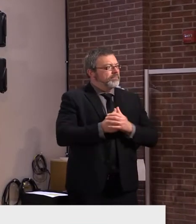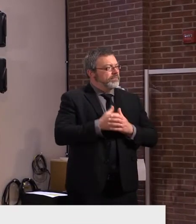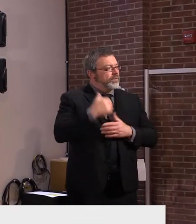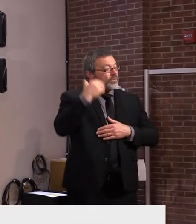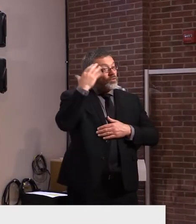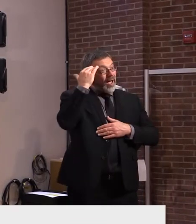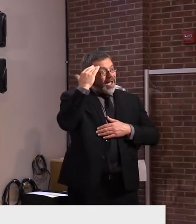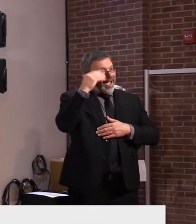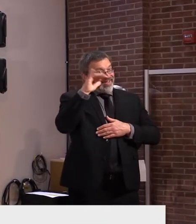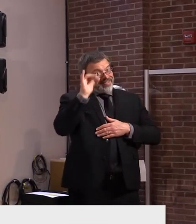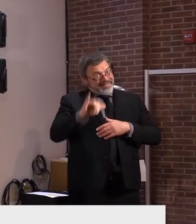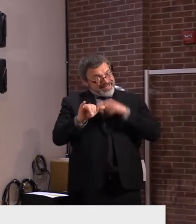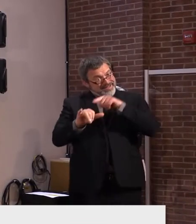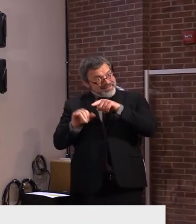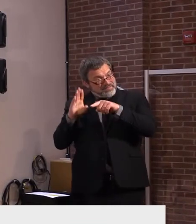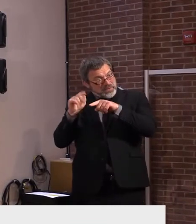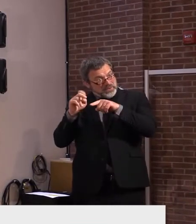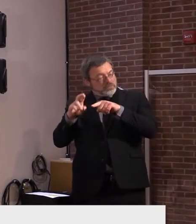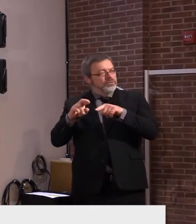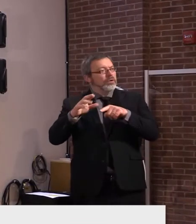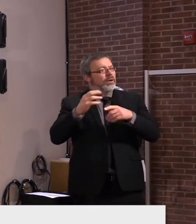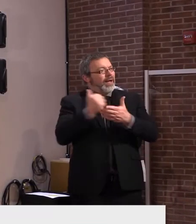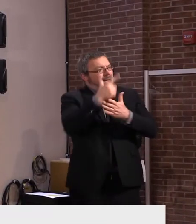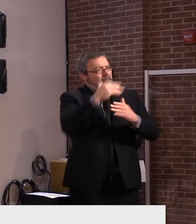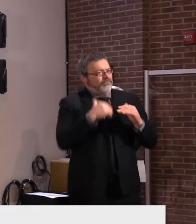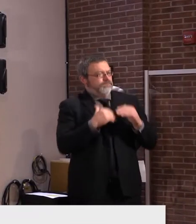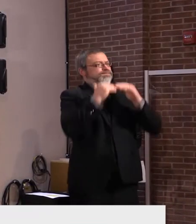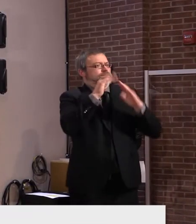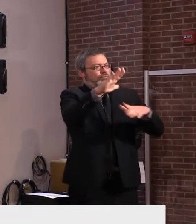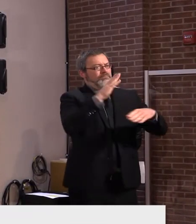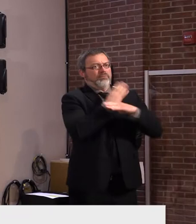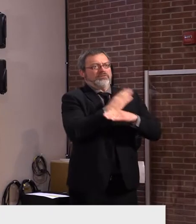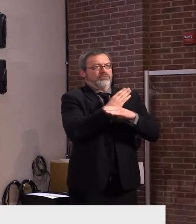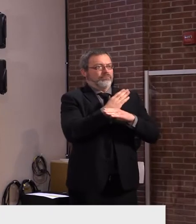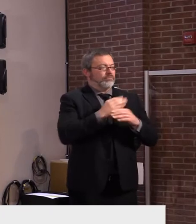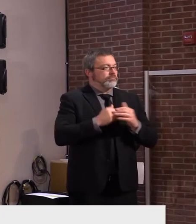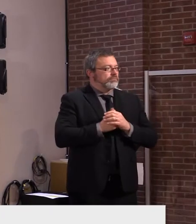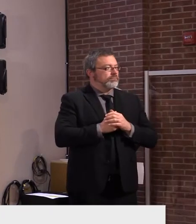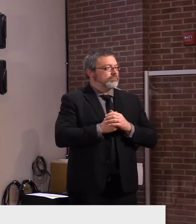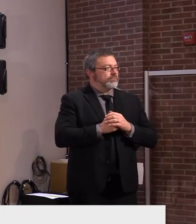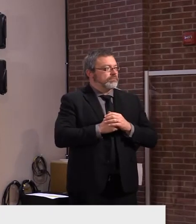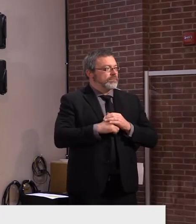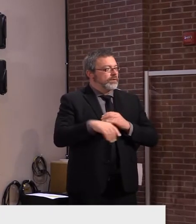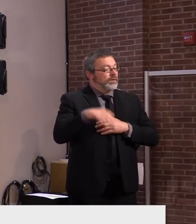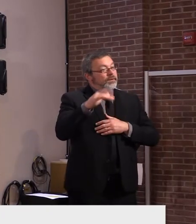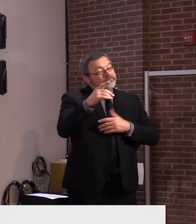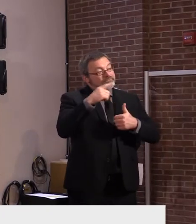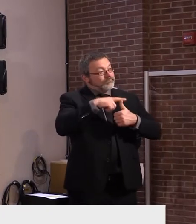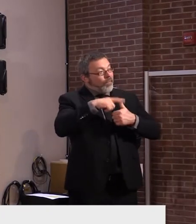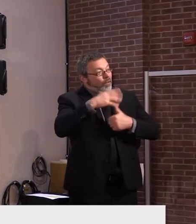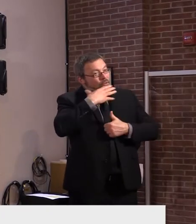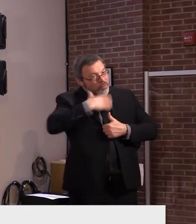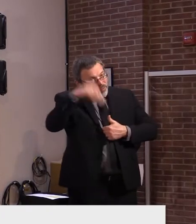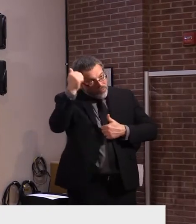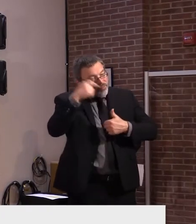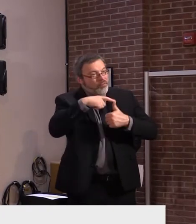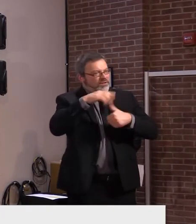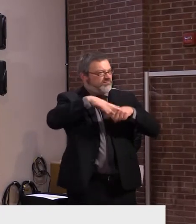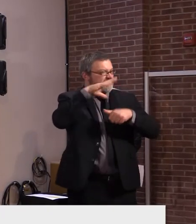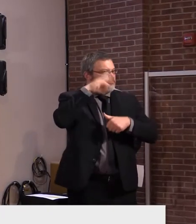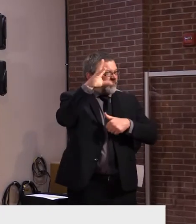older or have underlying health conditions. If you received the Pfizer vaccine more than 6 months